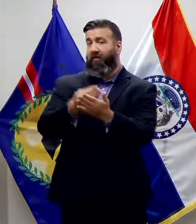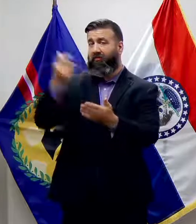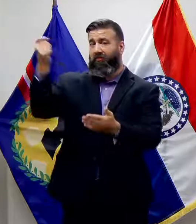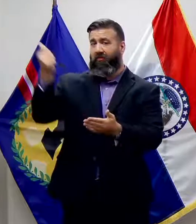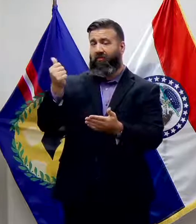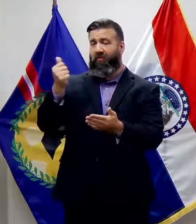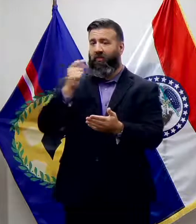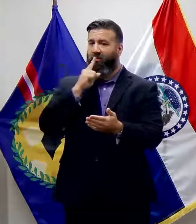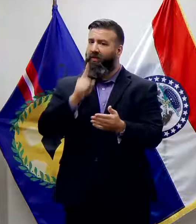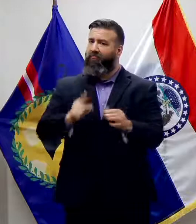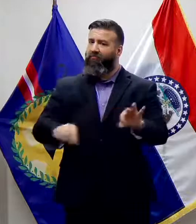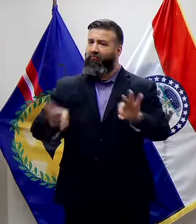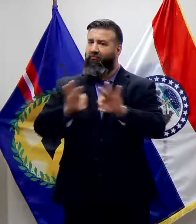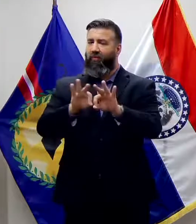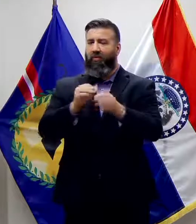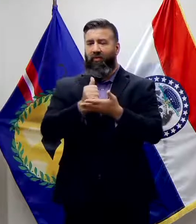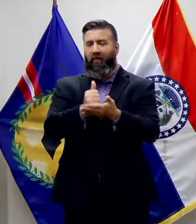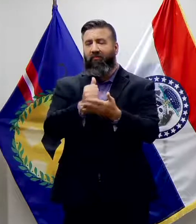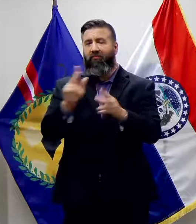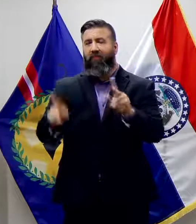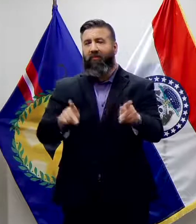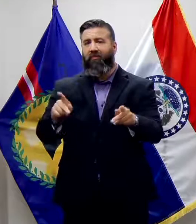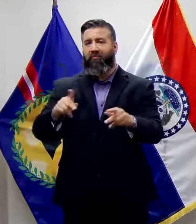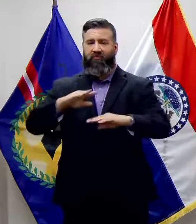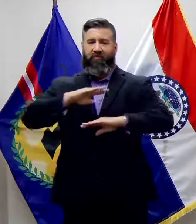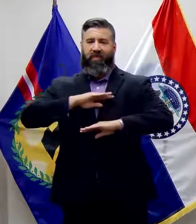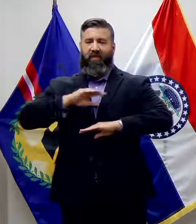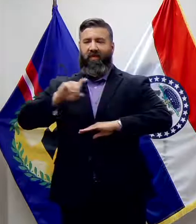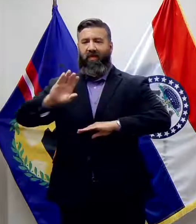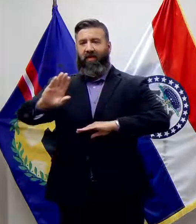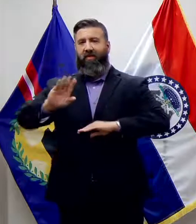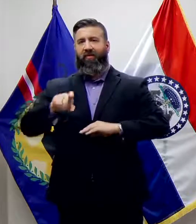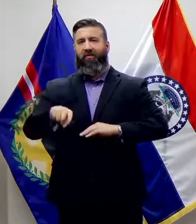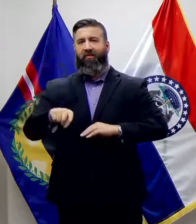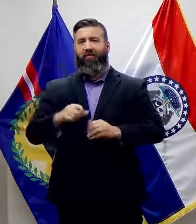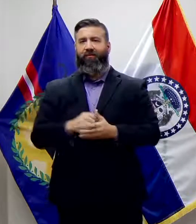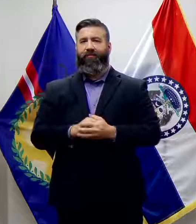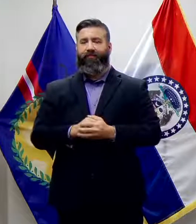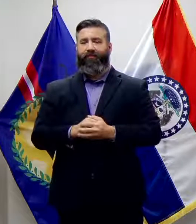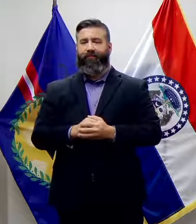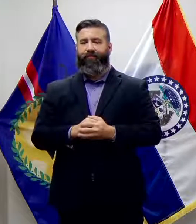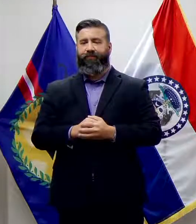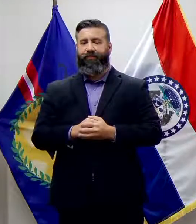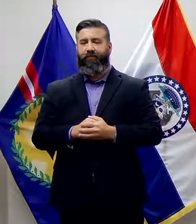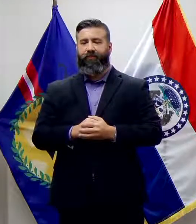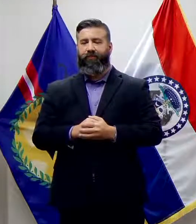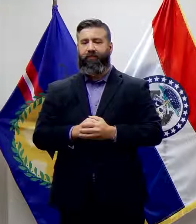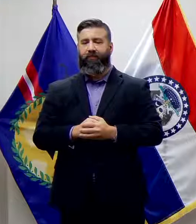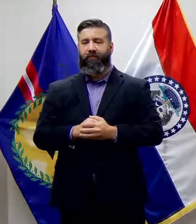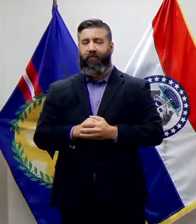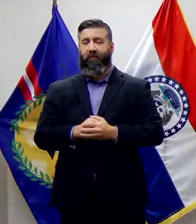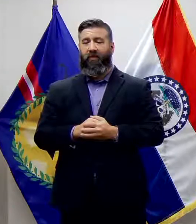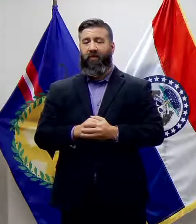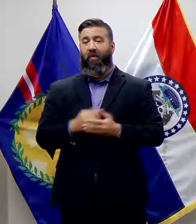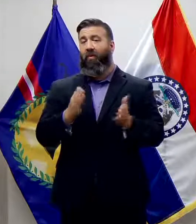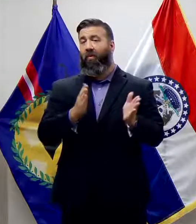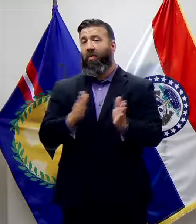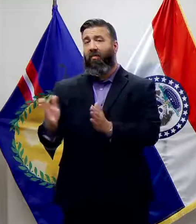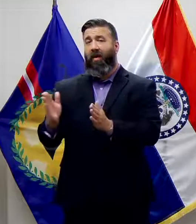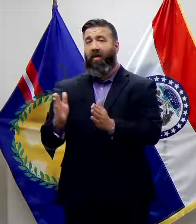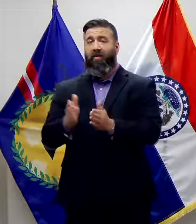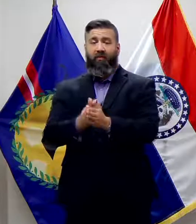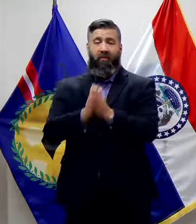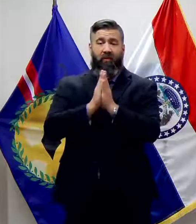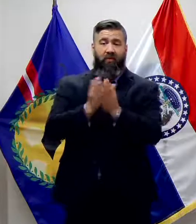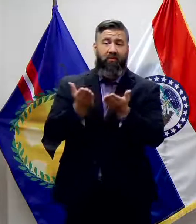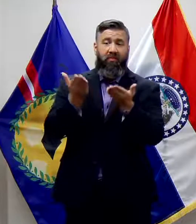our residents meet their most basic needs. We plan on putting out a request for proposal this week for an administrator to oversee